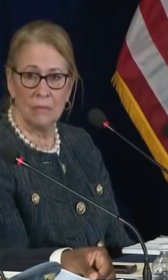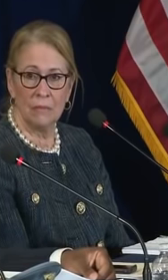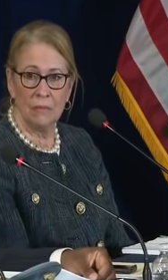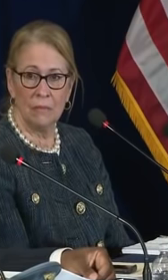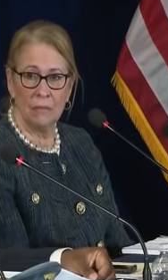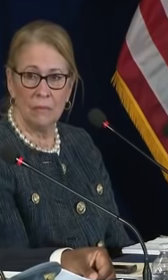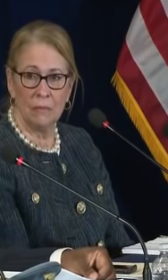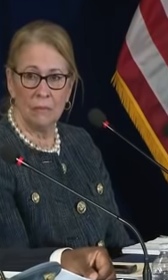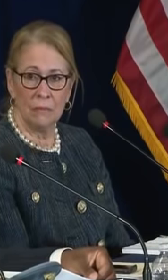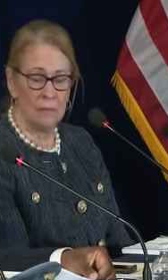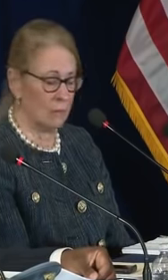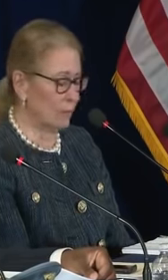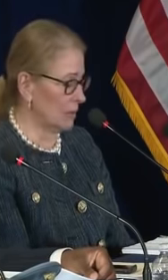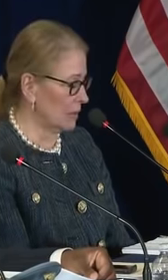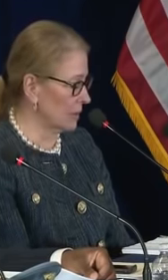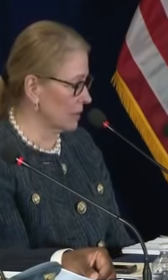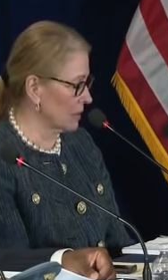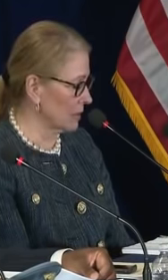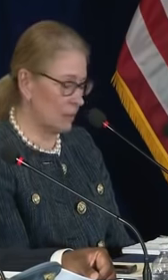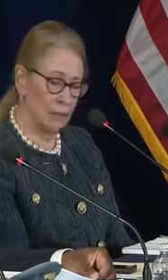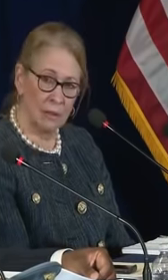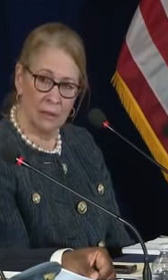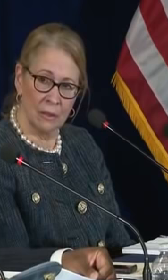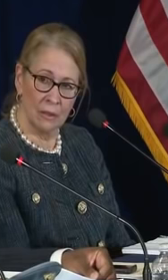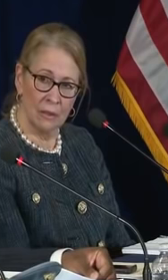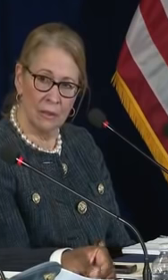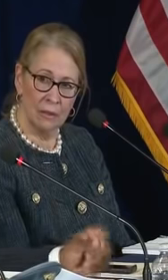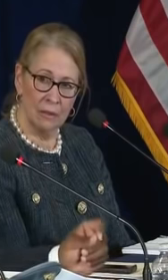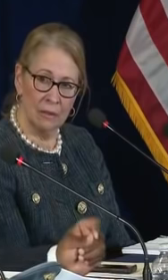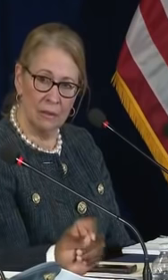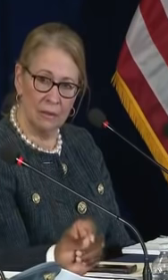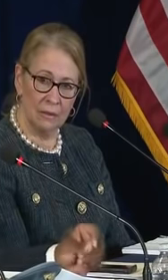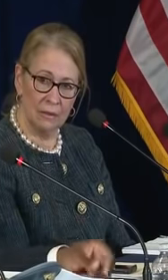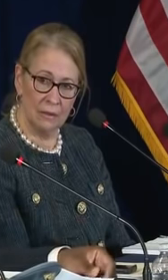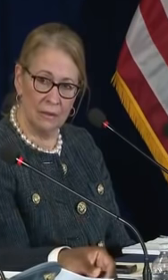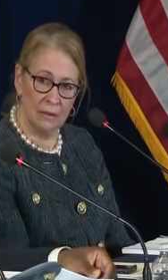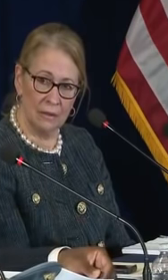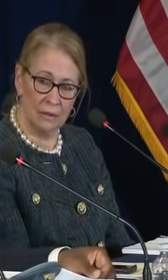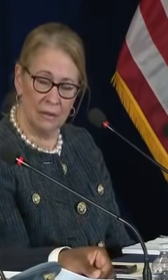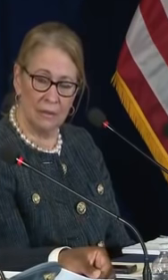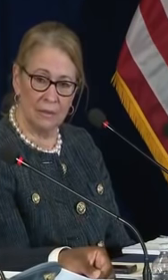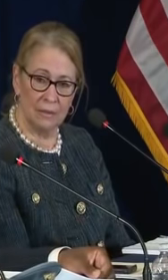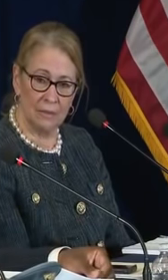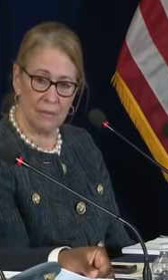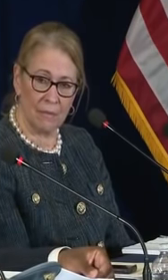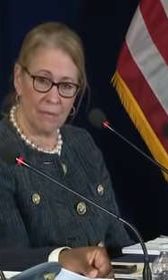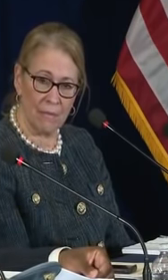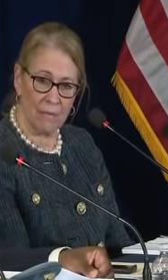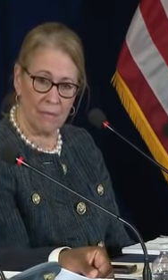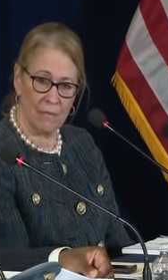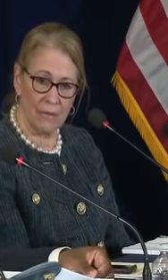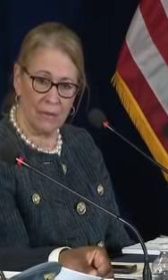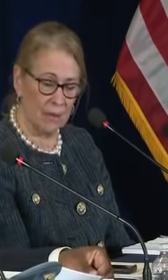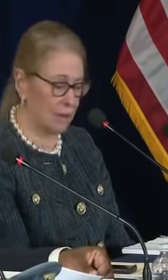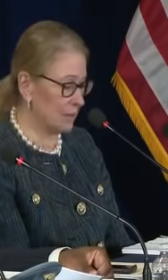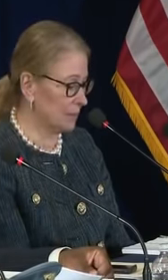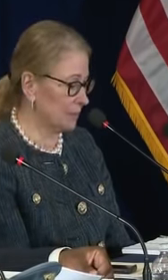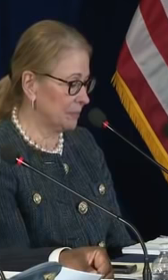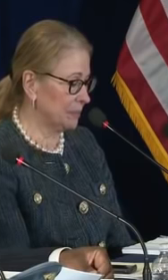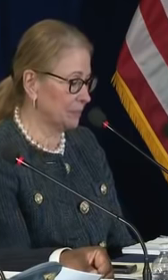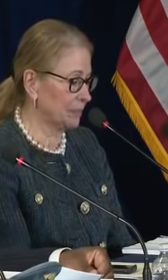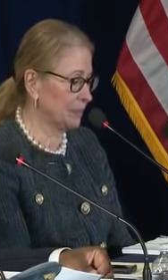as approved by the USDA. These resources provide all in one location contact information that can assist with